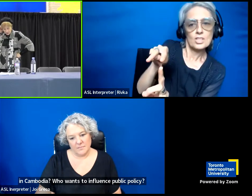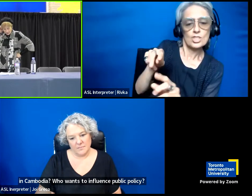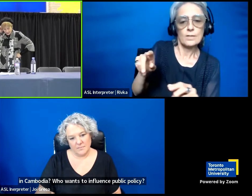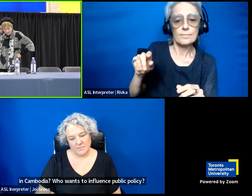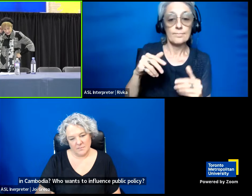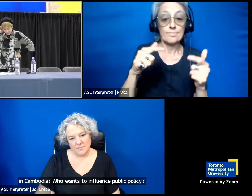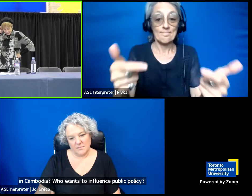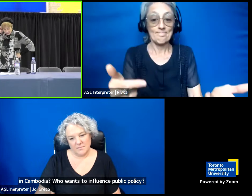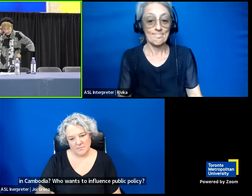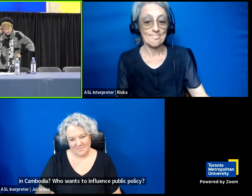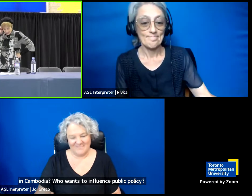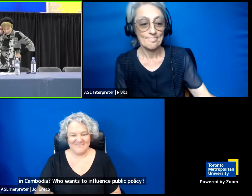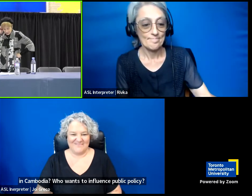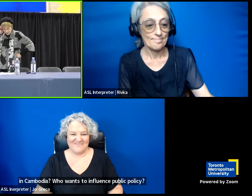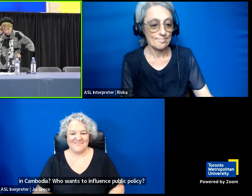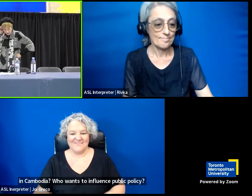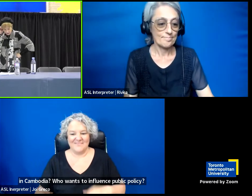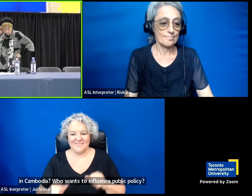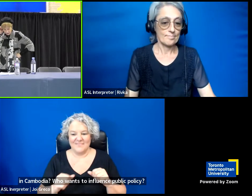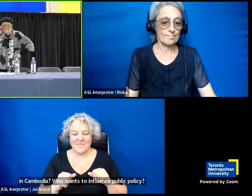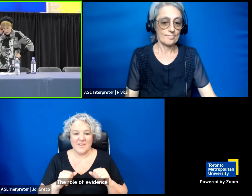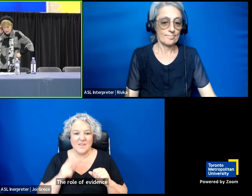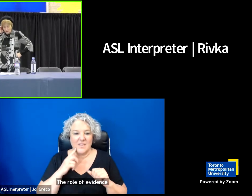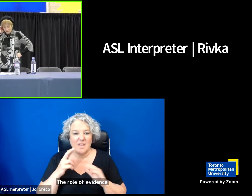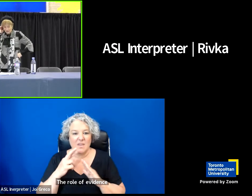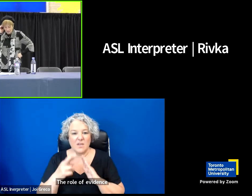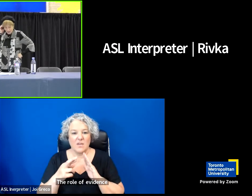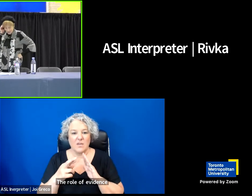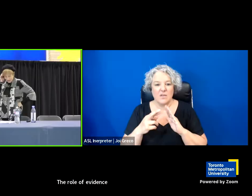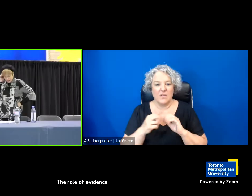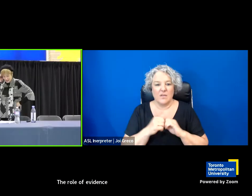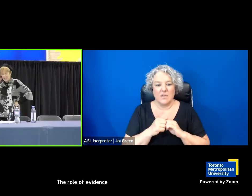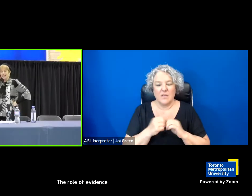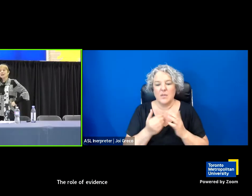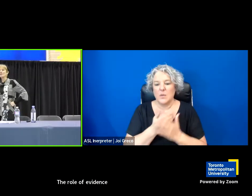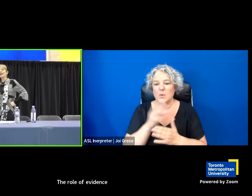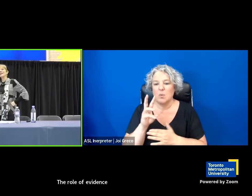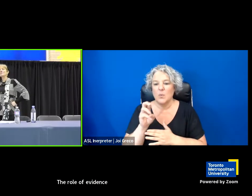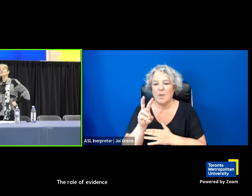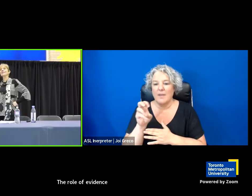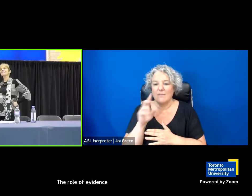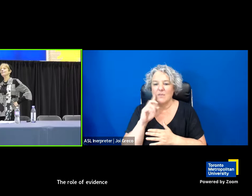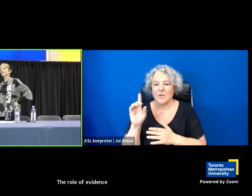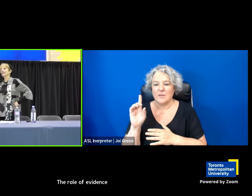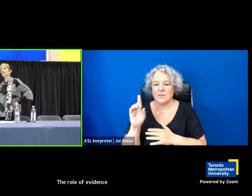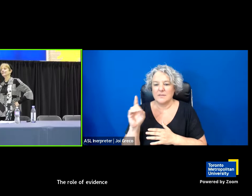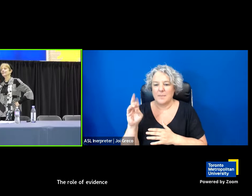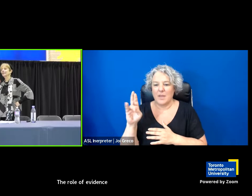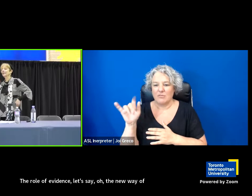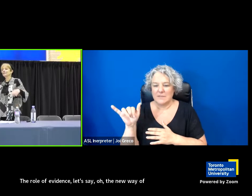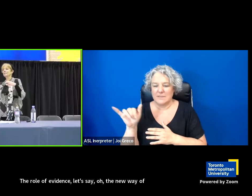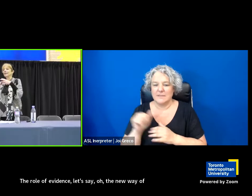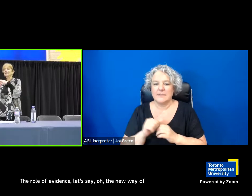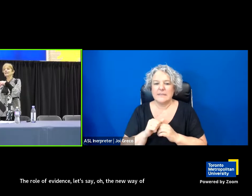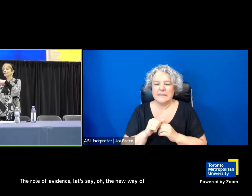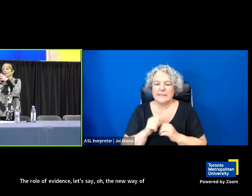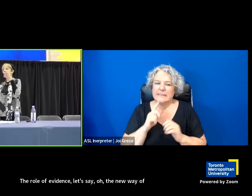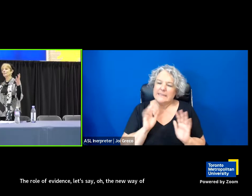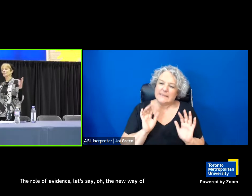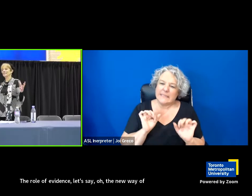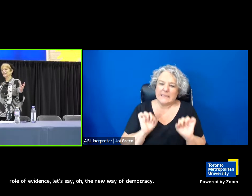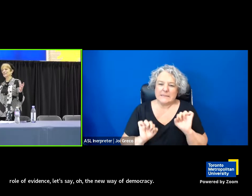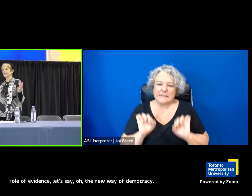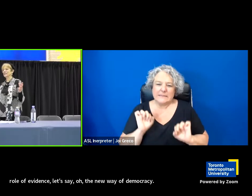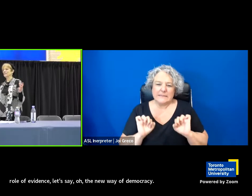The role of evidence, the new wave of democracy. I'm very reluctant to make